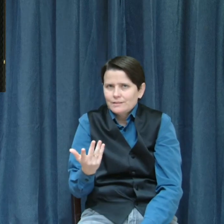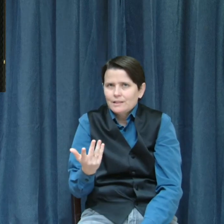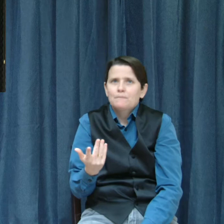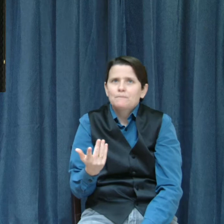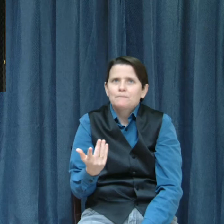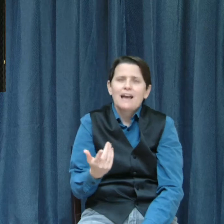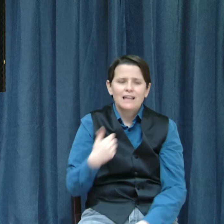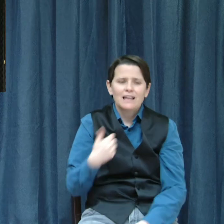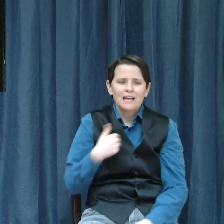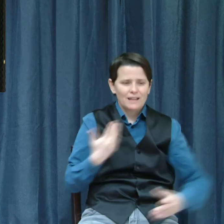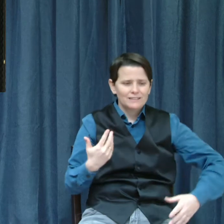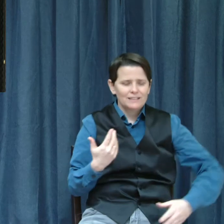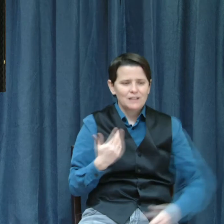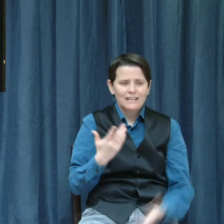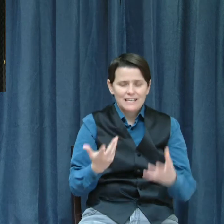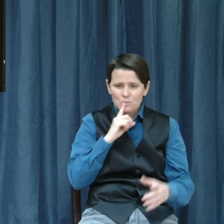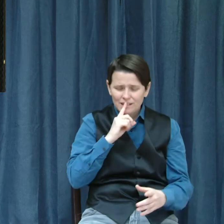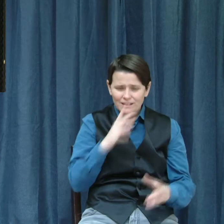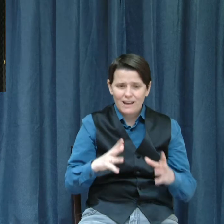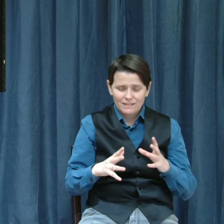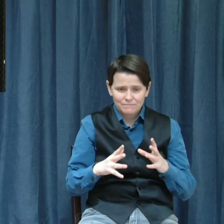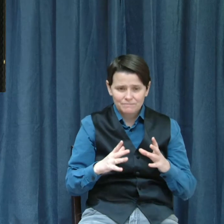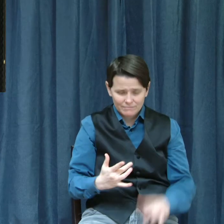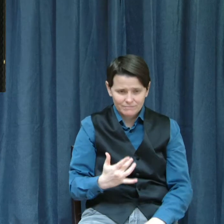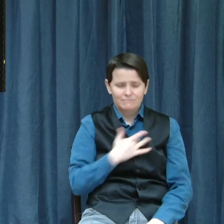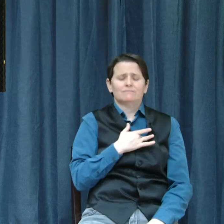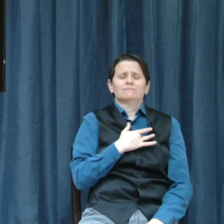even talking about it, you know, still 25 years later.